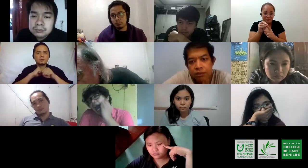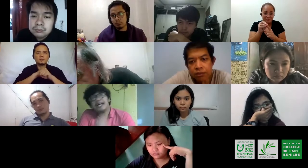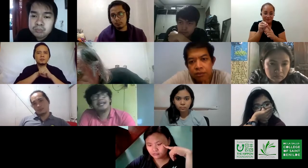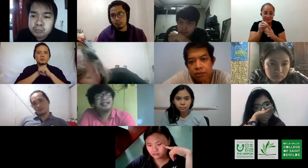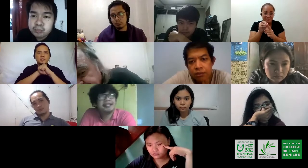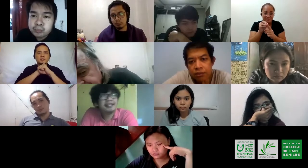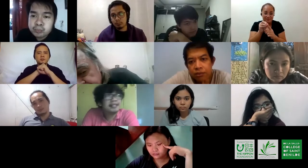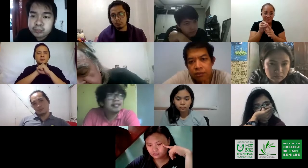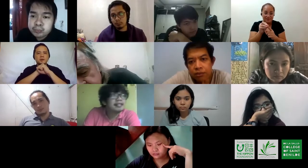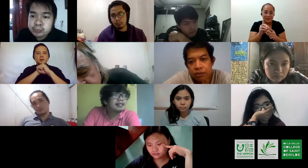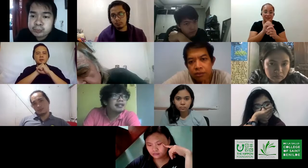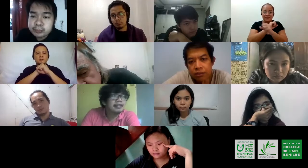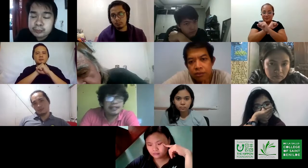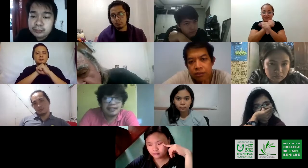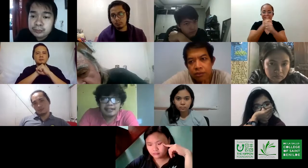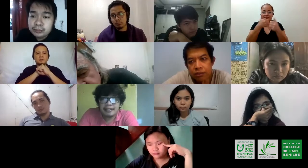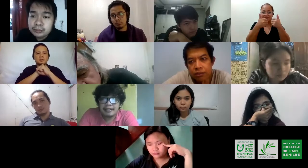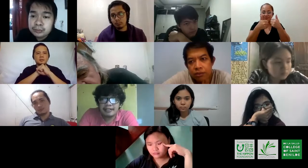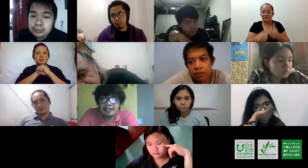We'll do a switch interpreter.